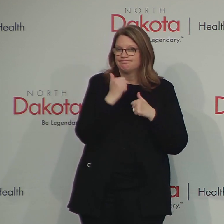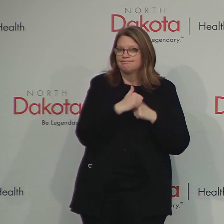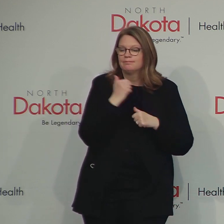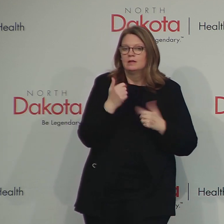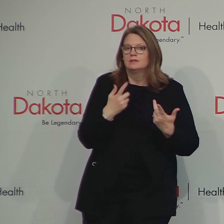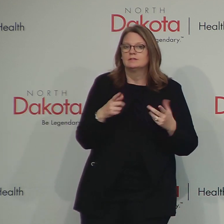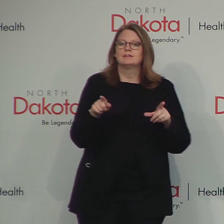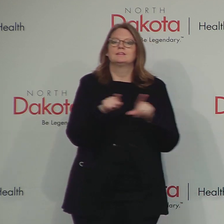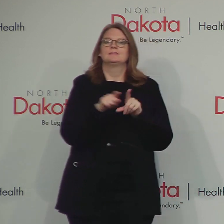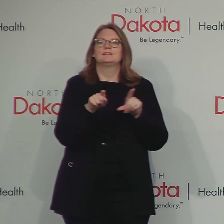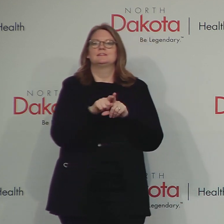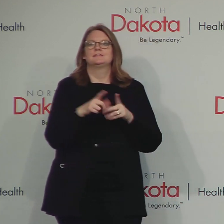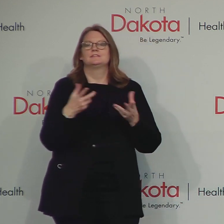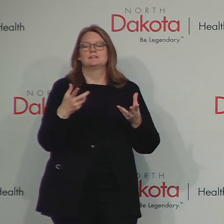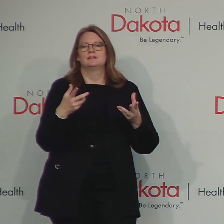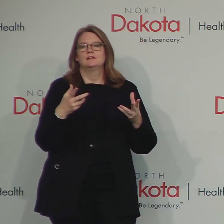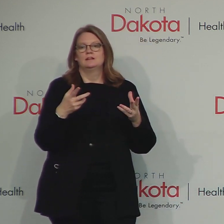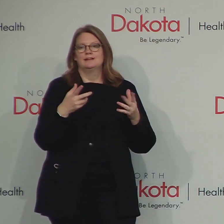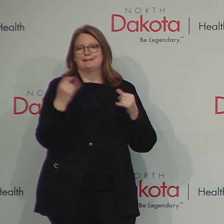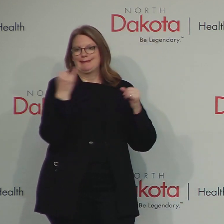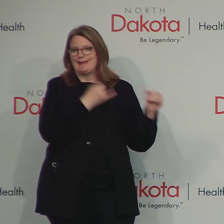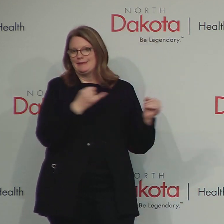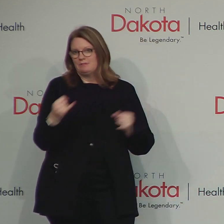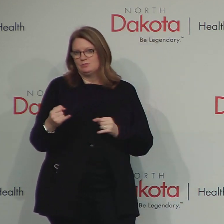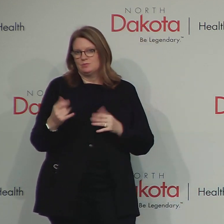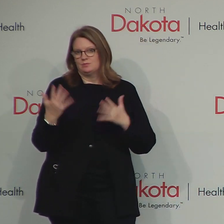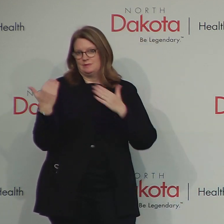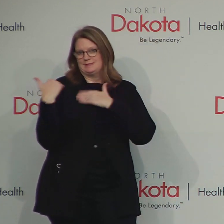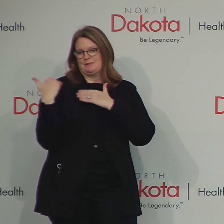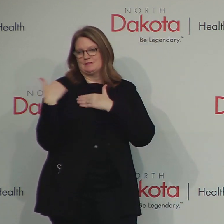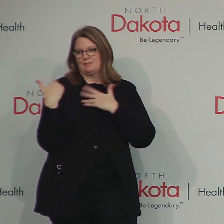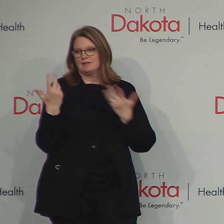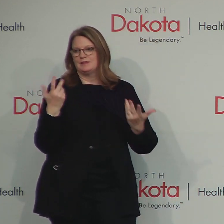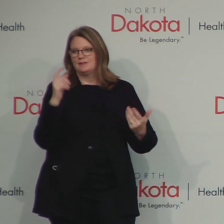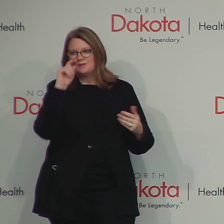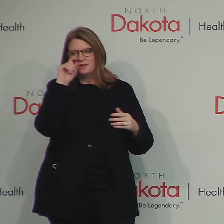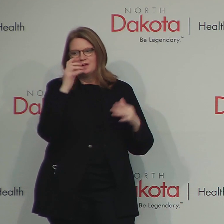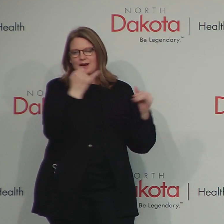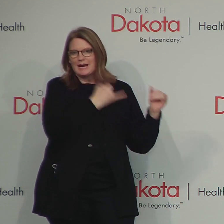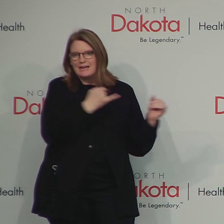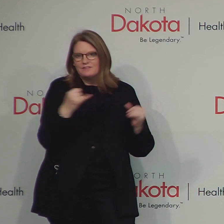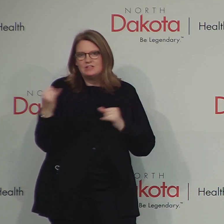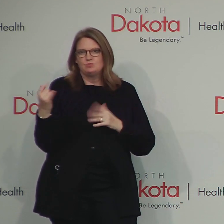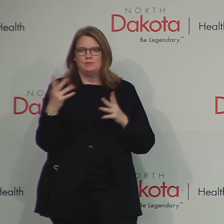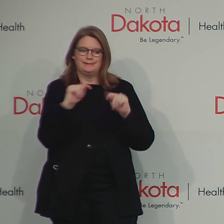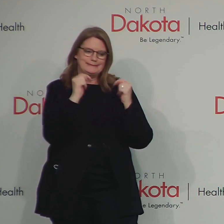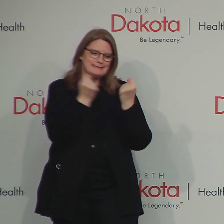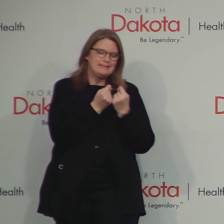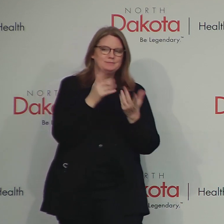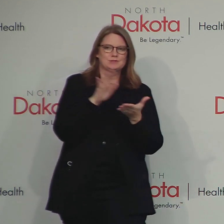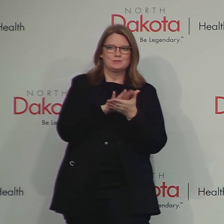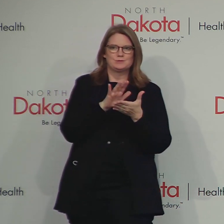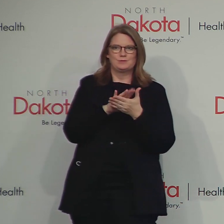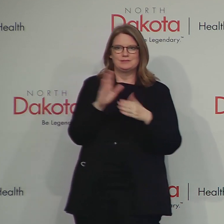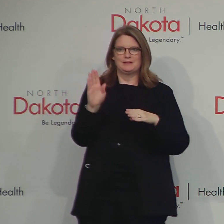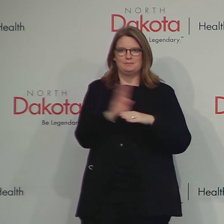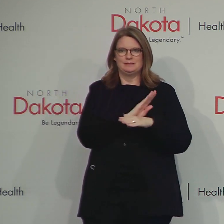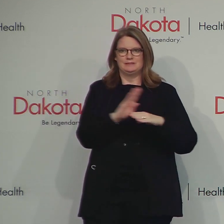to individuals executing individual responsibility to do that, or individuals, or teams, or schools, or businesses.